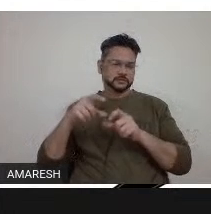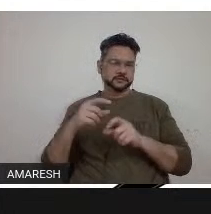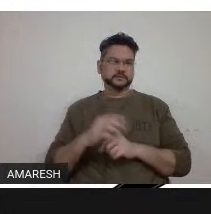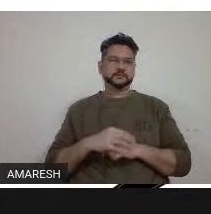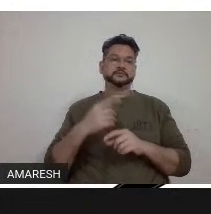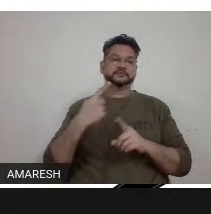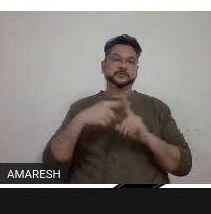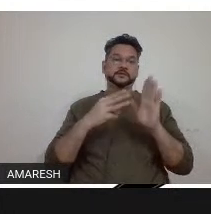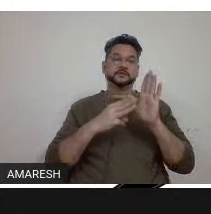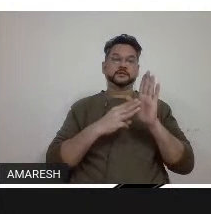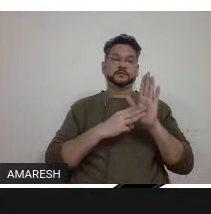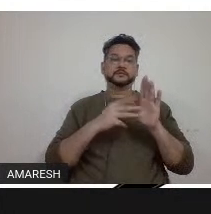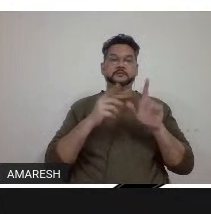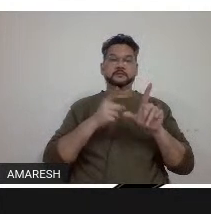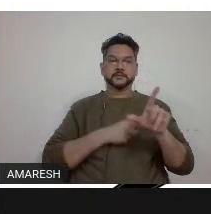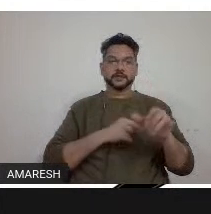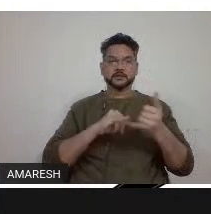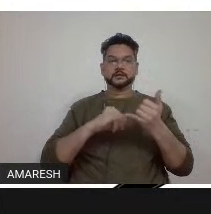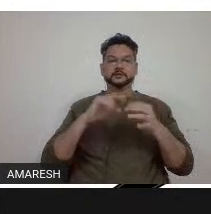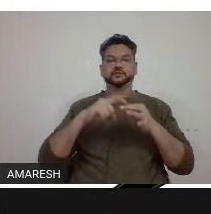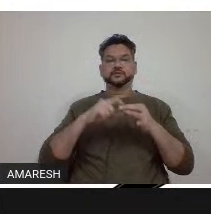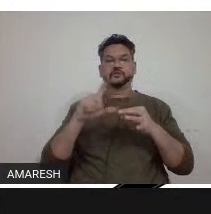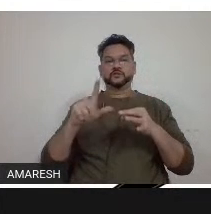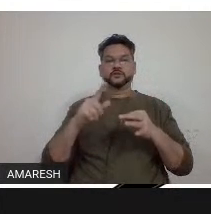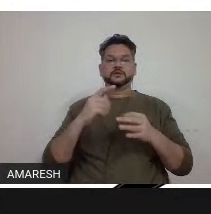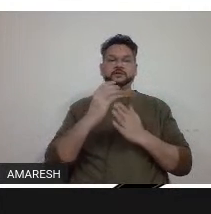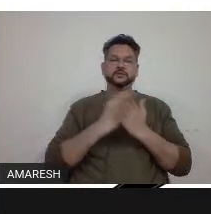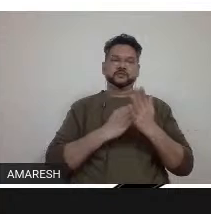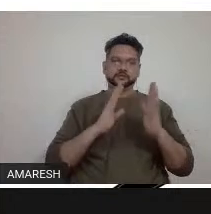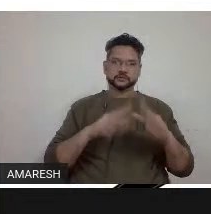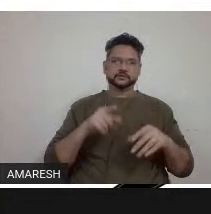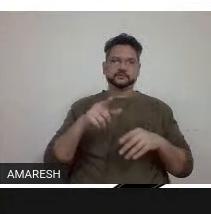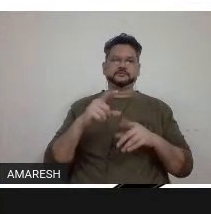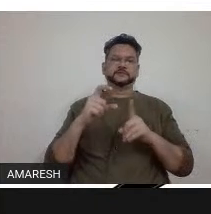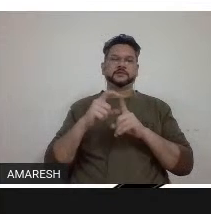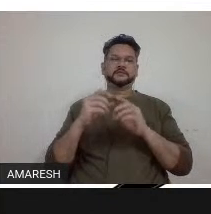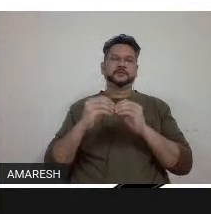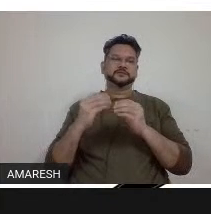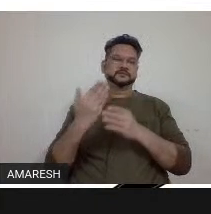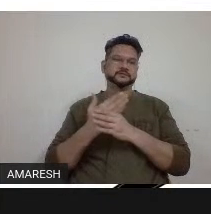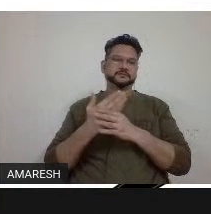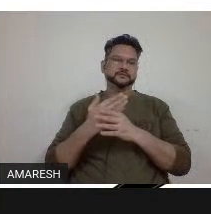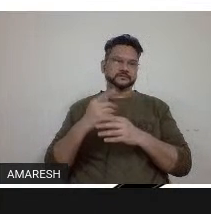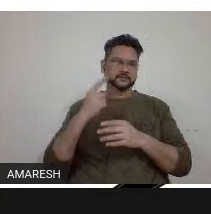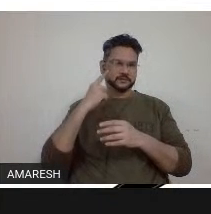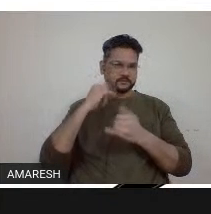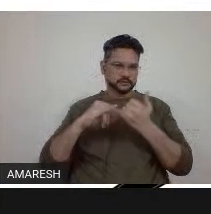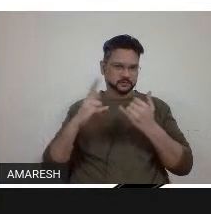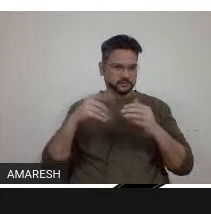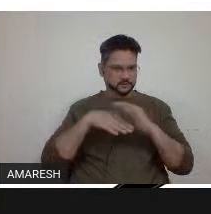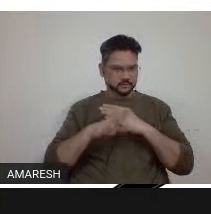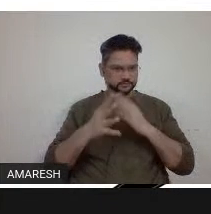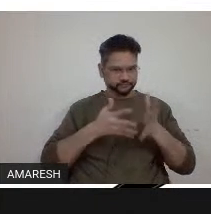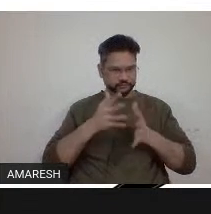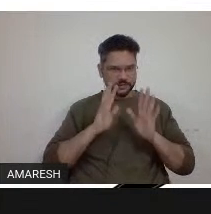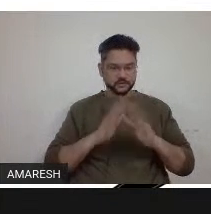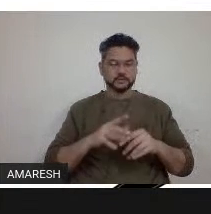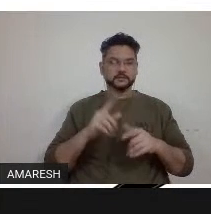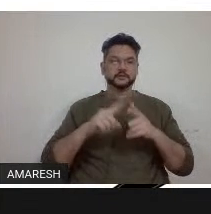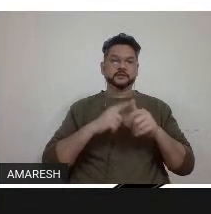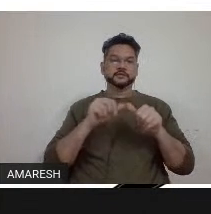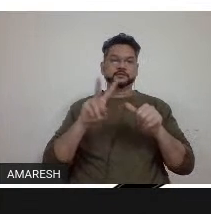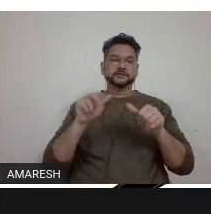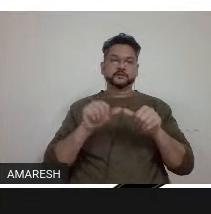MySQL, which is about databases in ISL. We have courses in Java, which